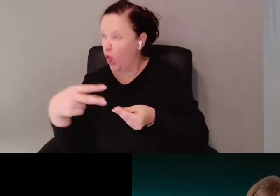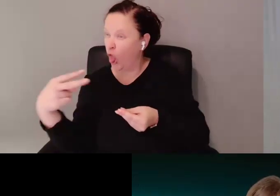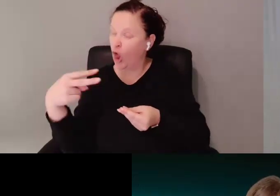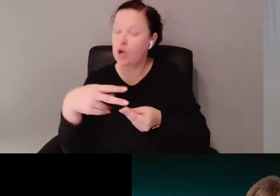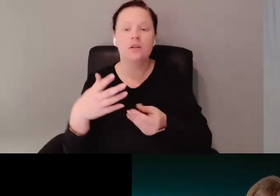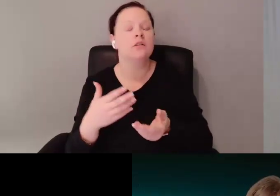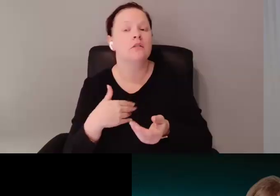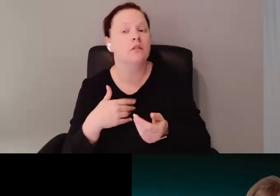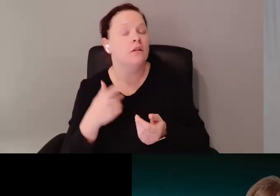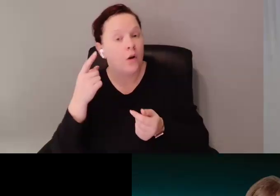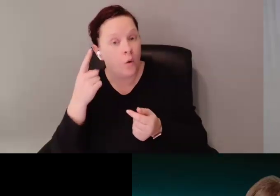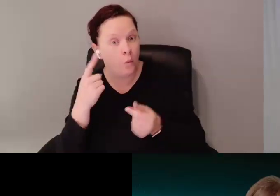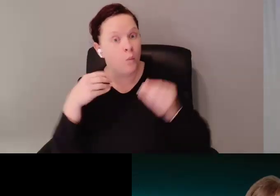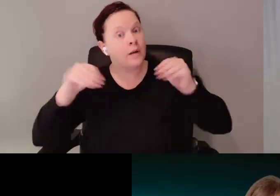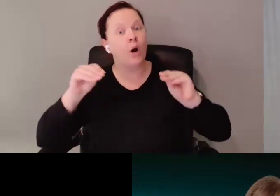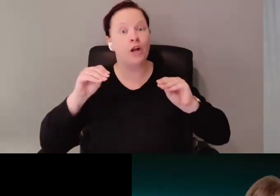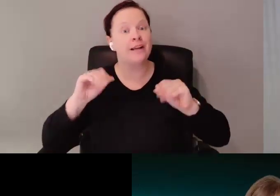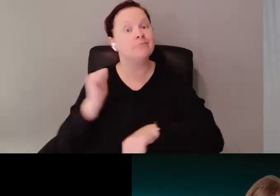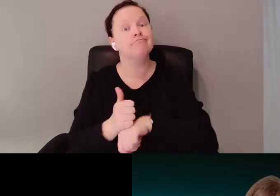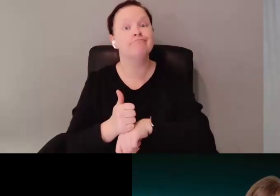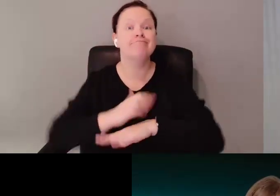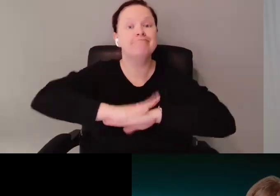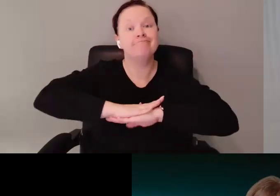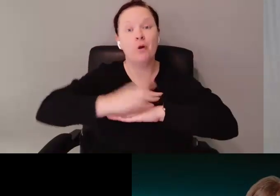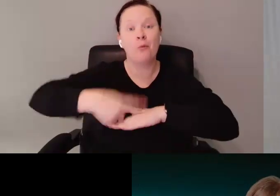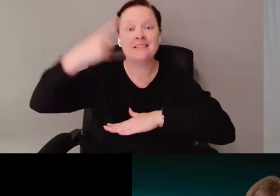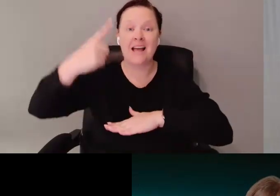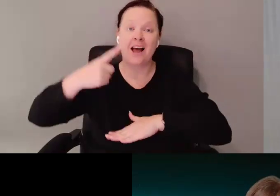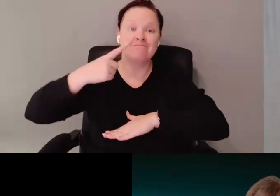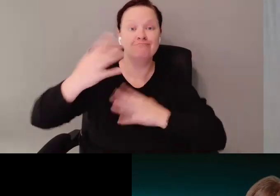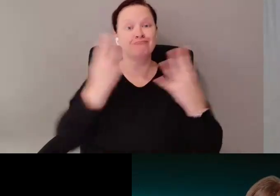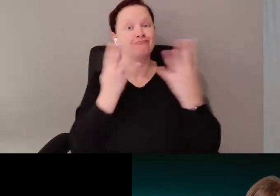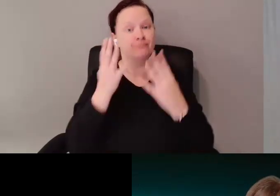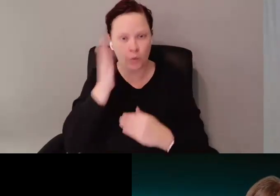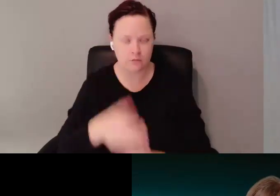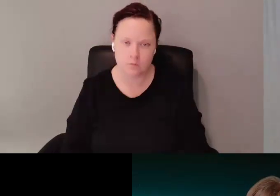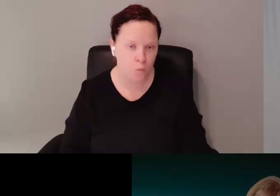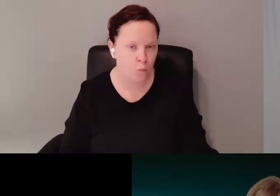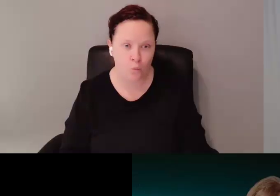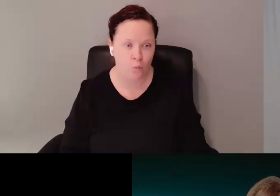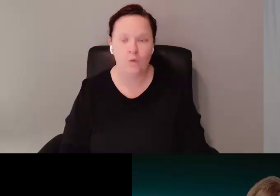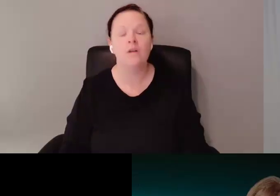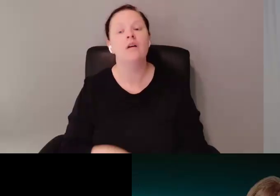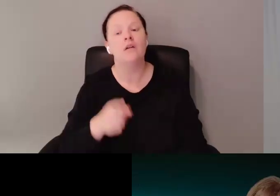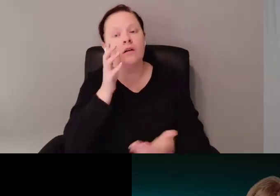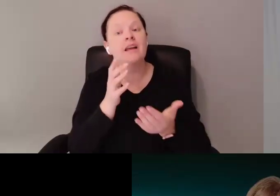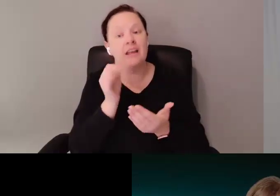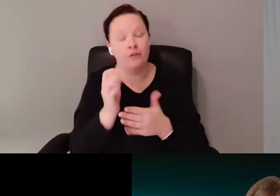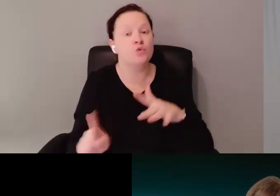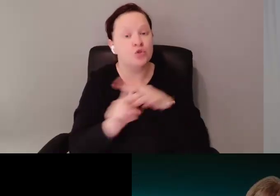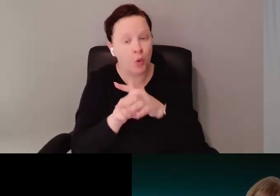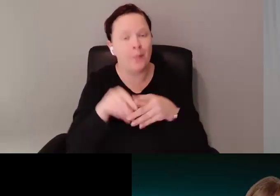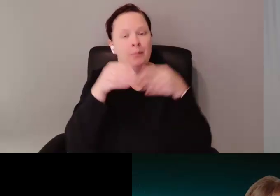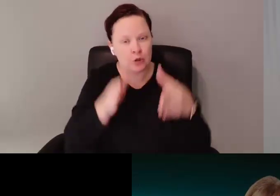one market and then all of a sudden get this following. But you will make so much more money if you're there in person meeting